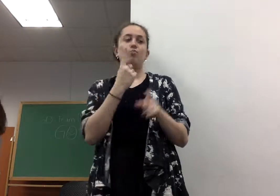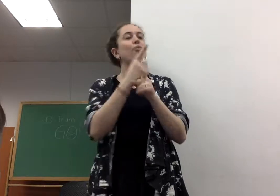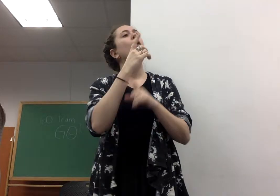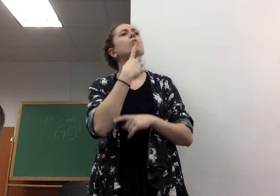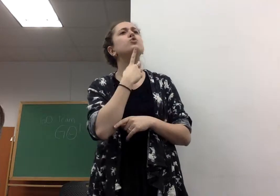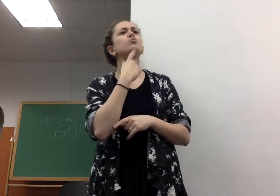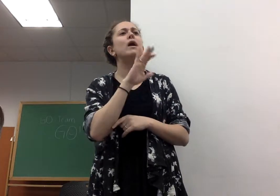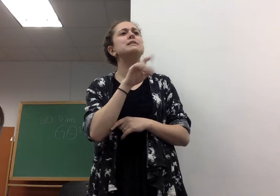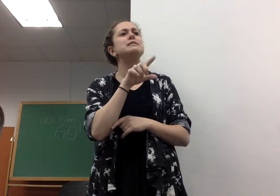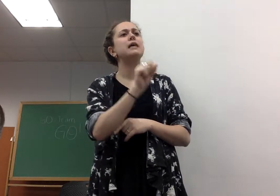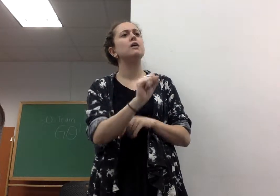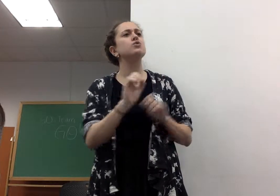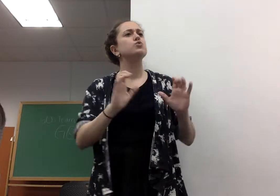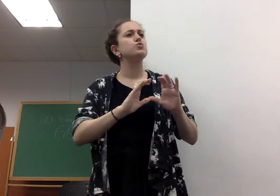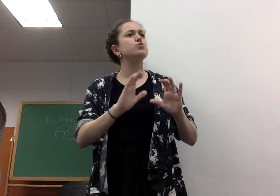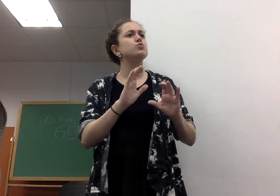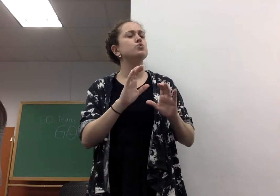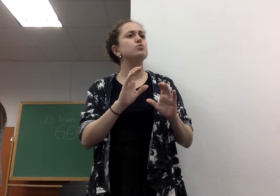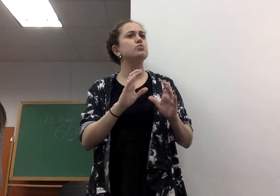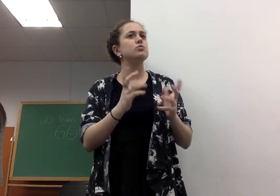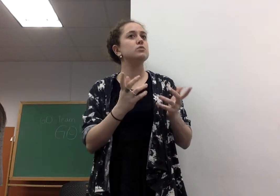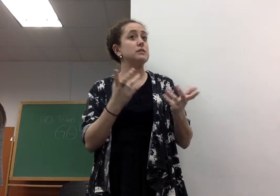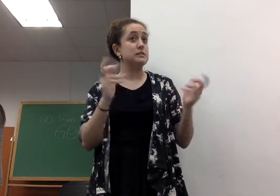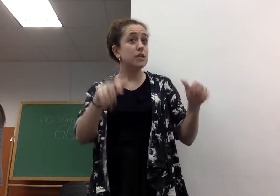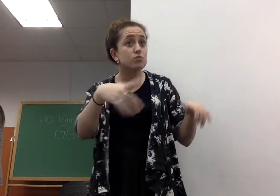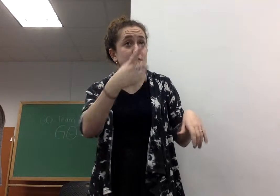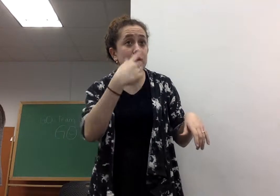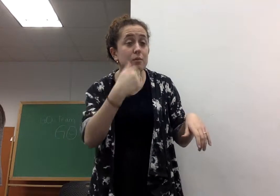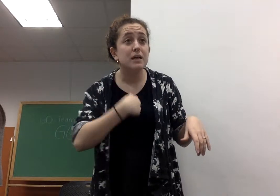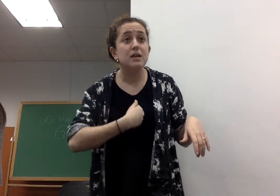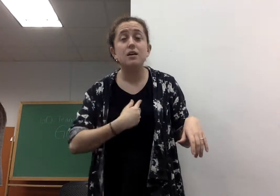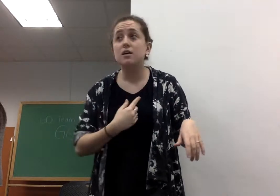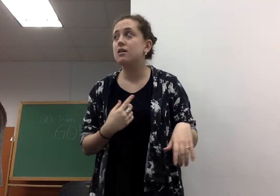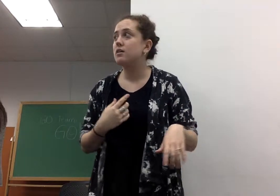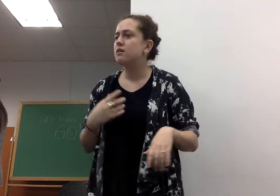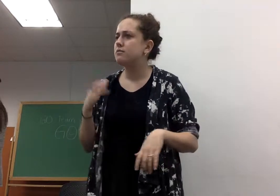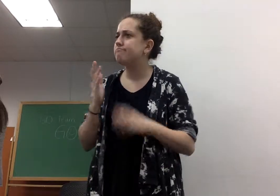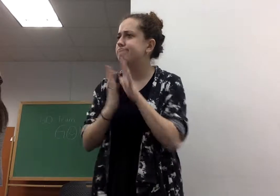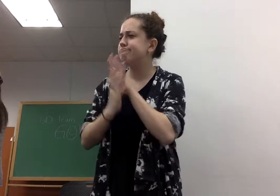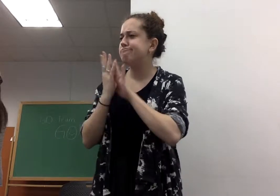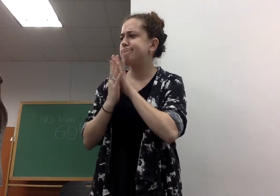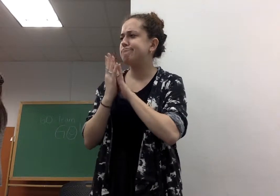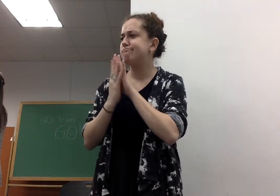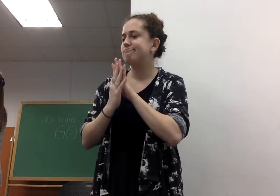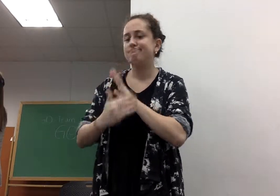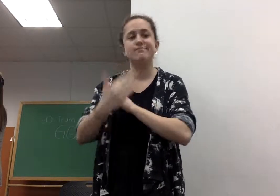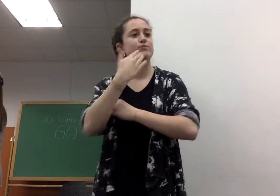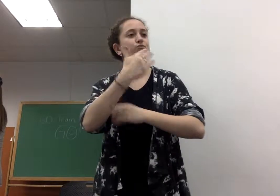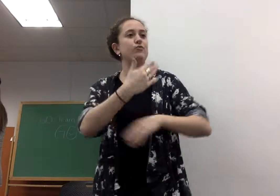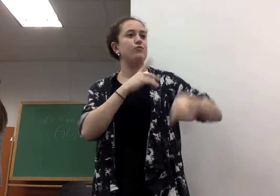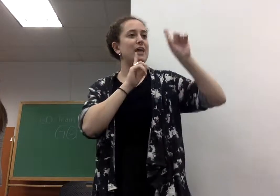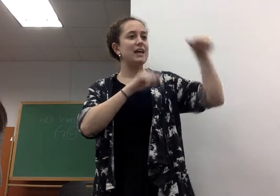What do we need red blood cells for? Can you tell me? The transport oxygen. Wonderful answer. Transports oxygen. Even